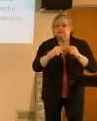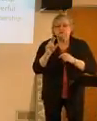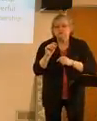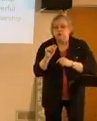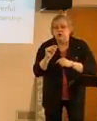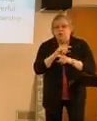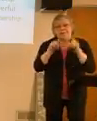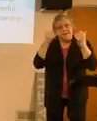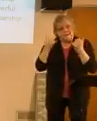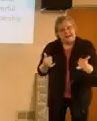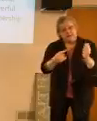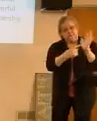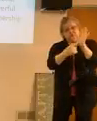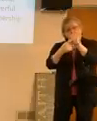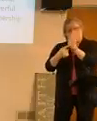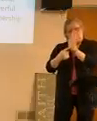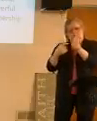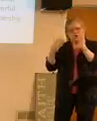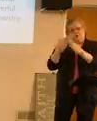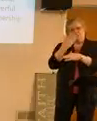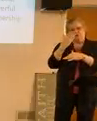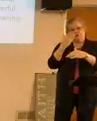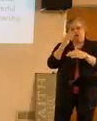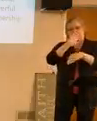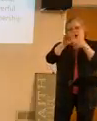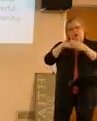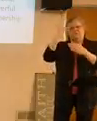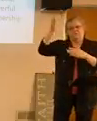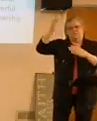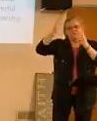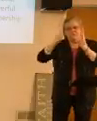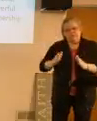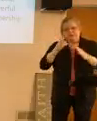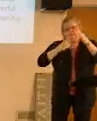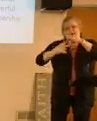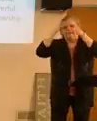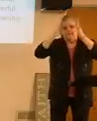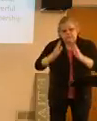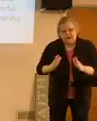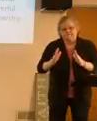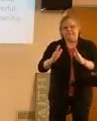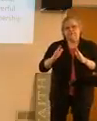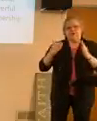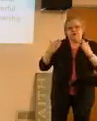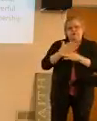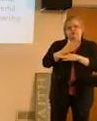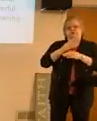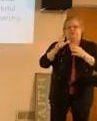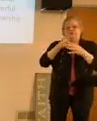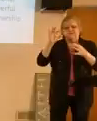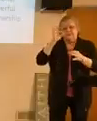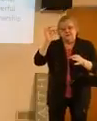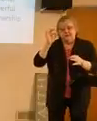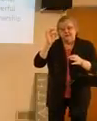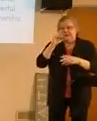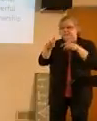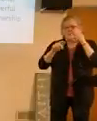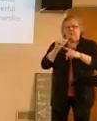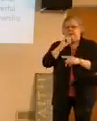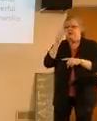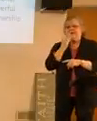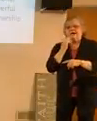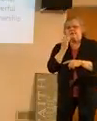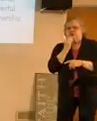as it is now revealed to his holy apostles and prophets by the Spirit. The Gentiles